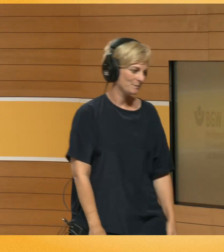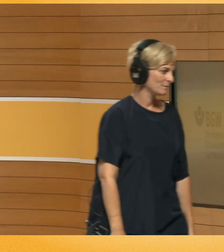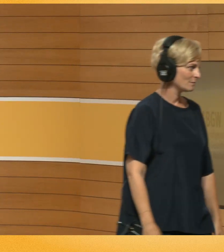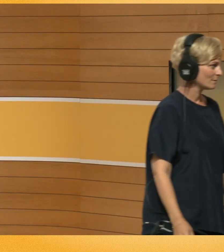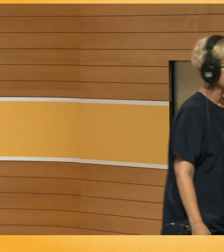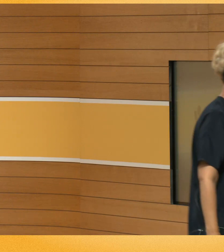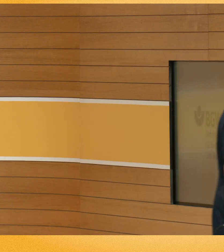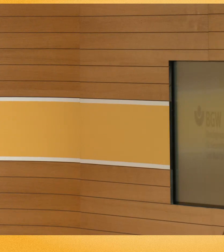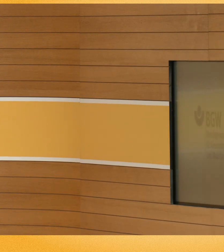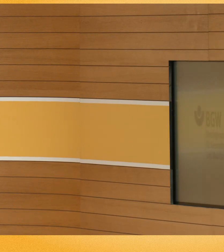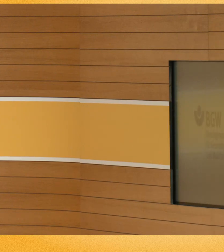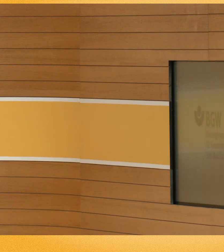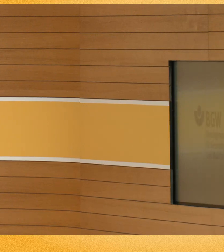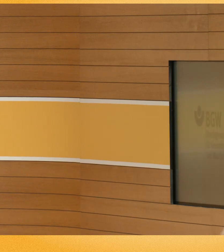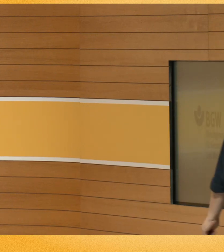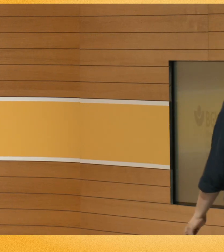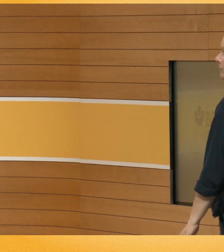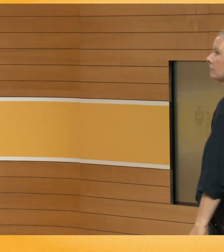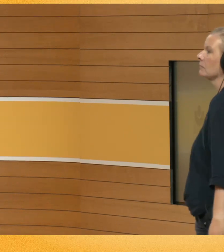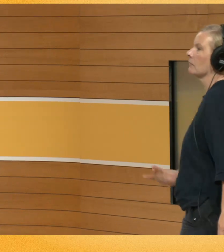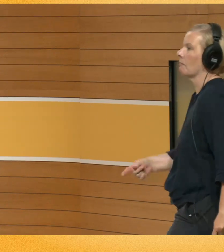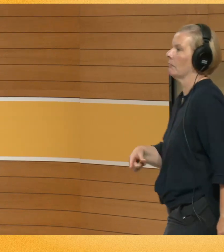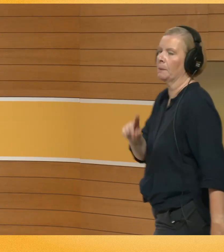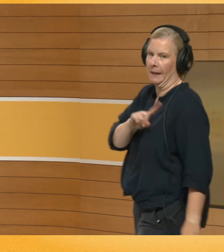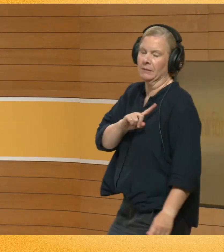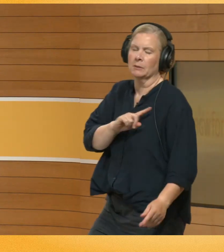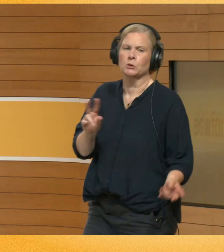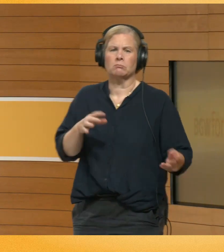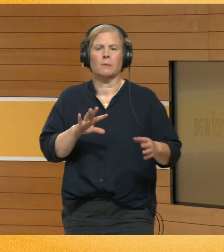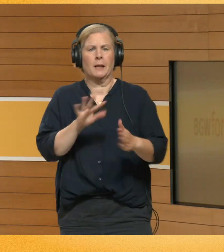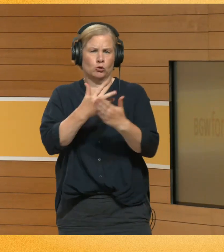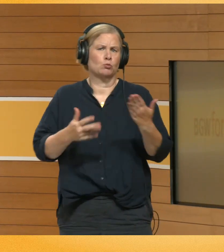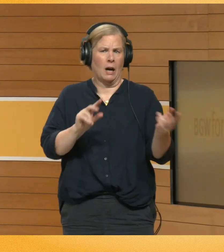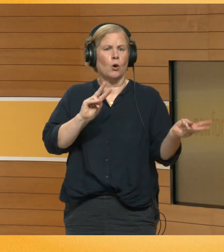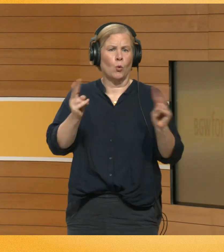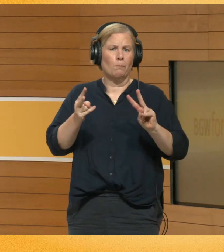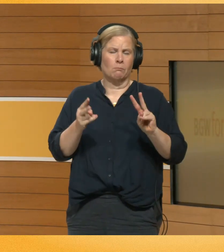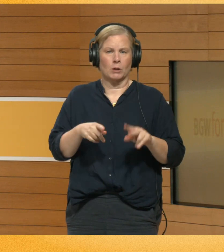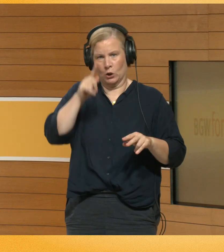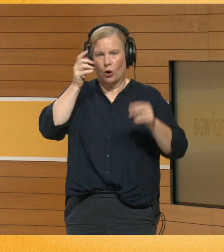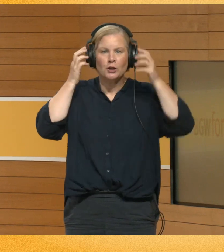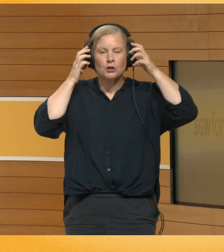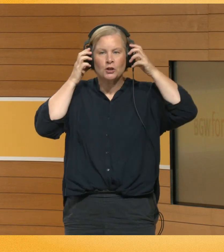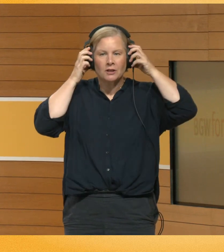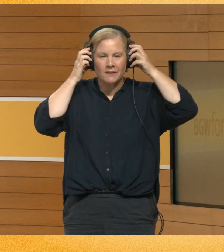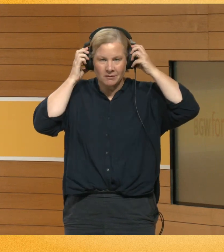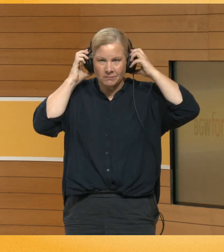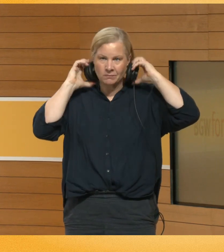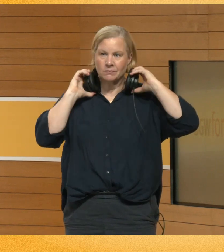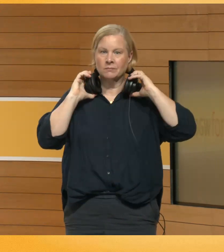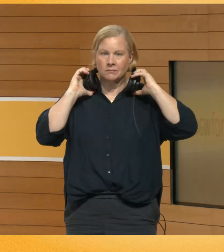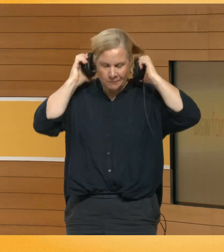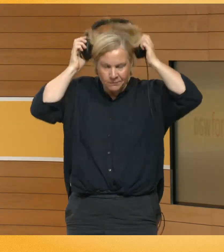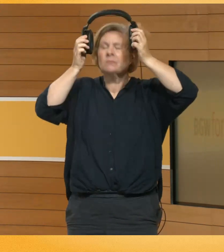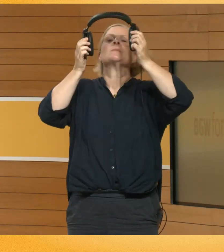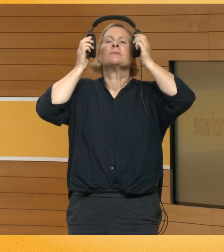Grüezi miteinander. Ich werde auf Deutsch wechseln. Grüezi, as they say in Switzerland. I'm going to switch to German, and I hope that you